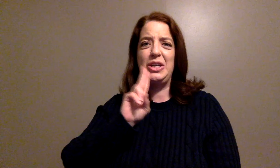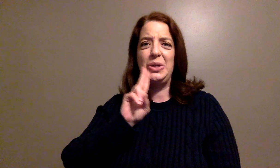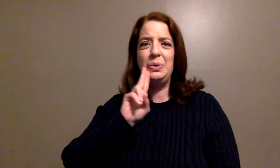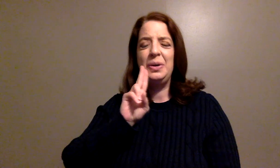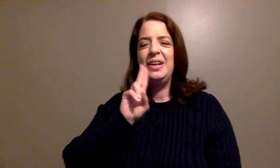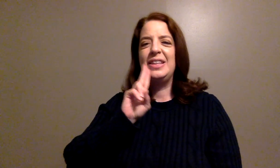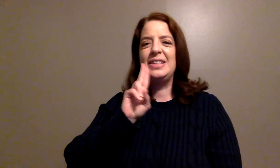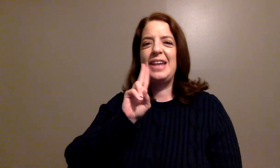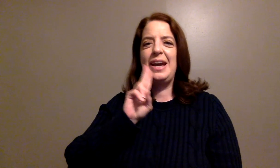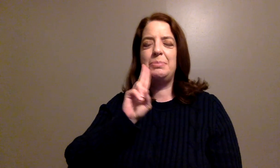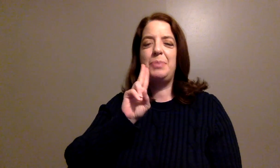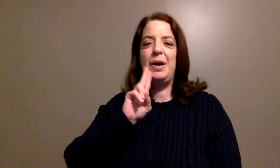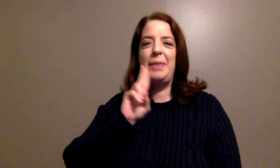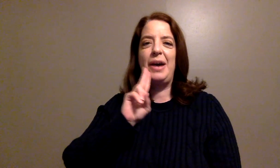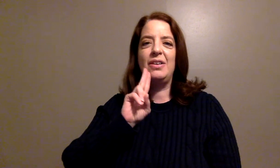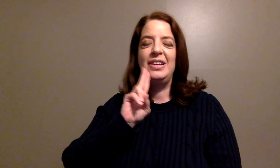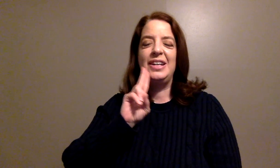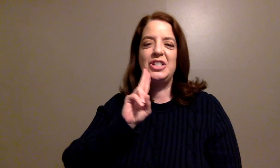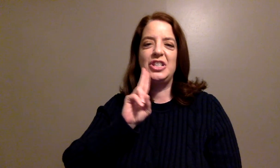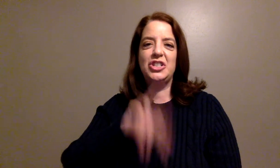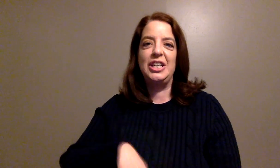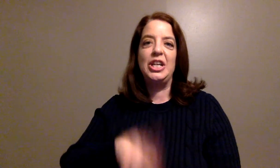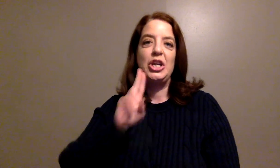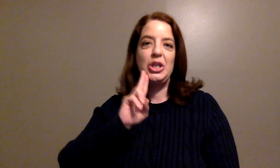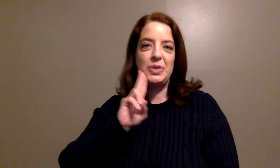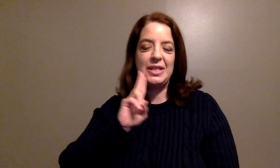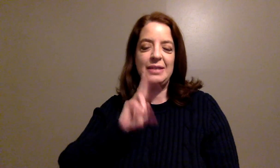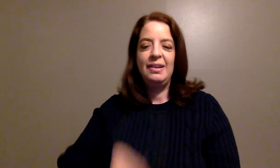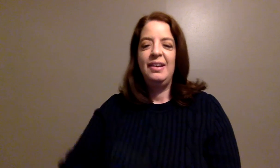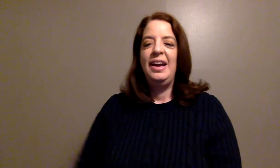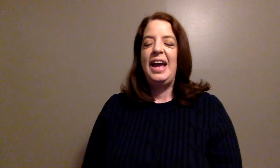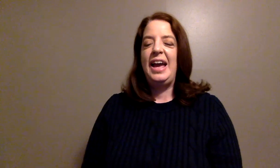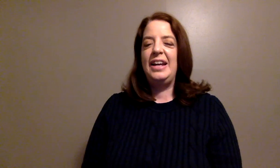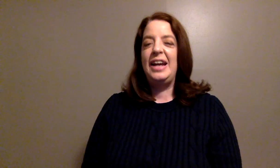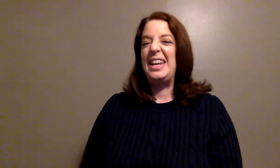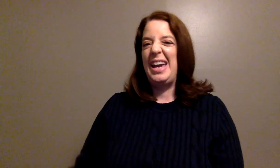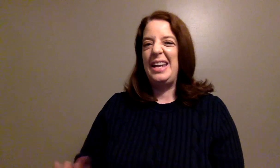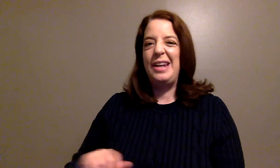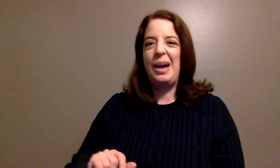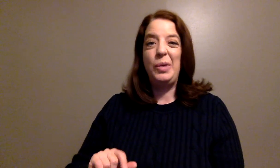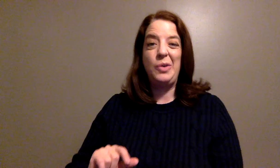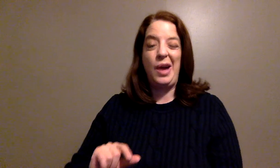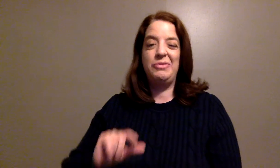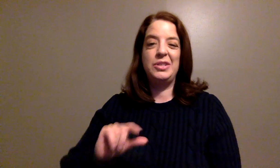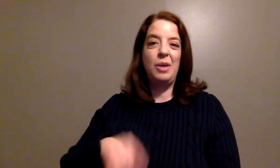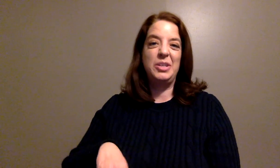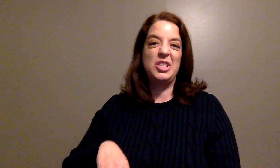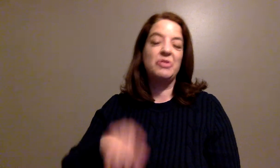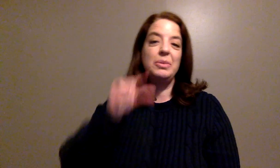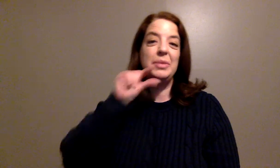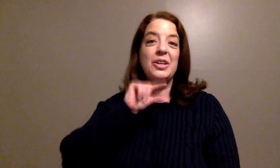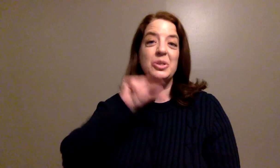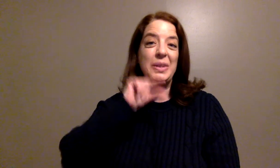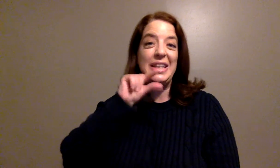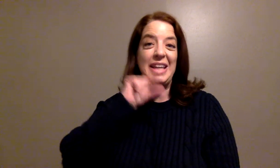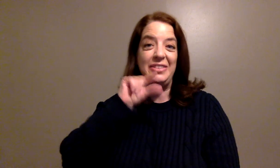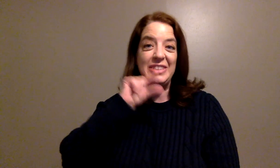U that taps palm out next to your chin. Houston. And again, not one you have to know, but just a freebie that goes with it, Galveston.